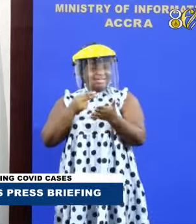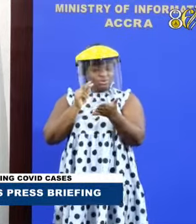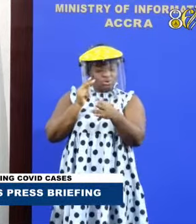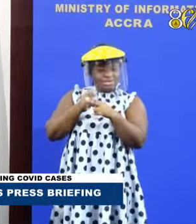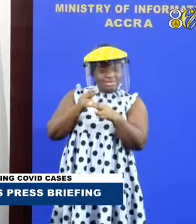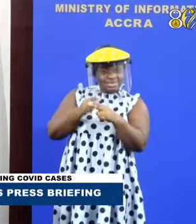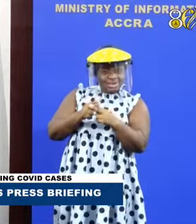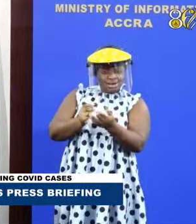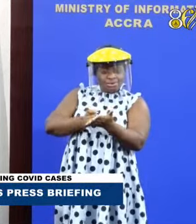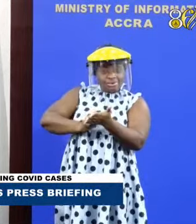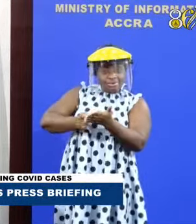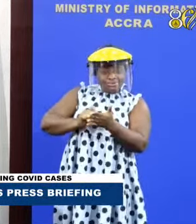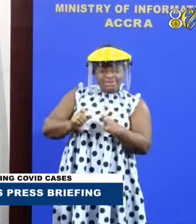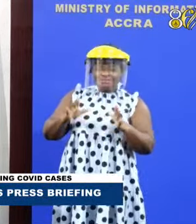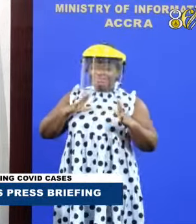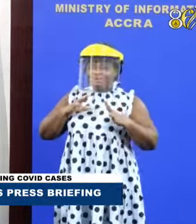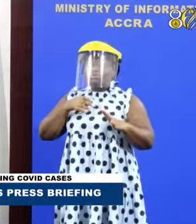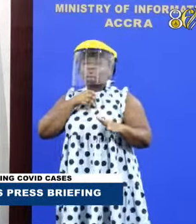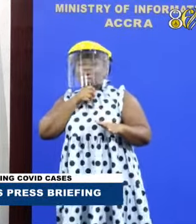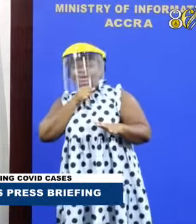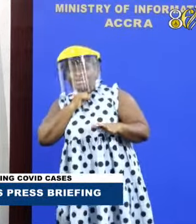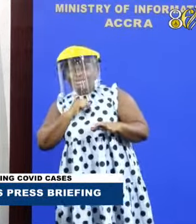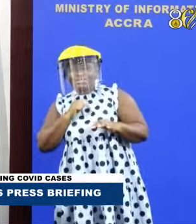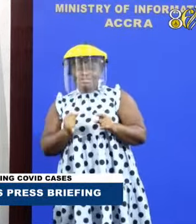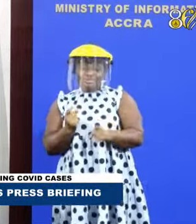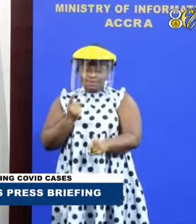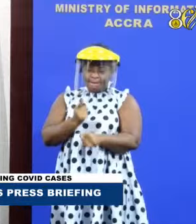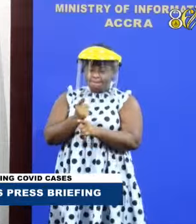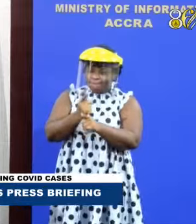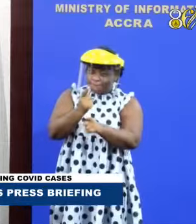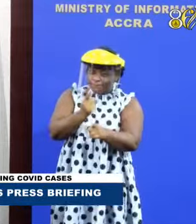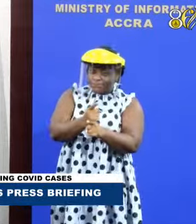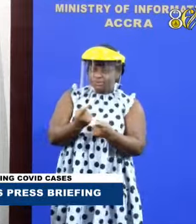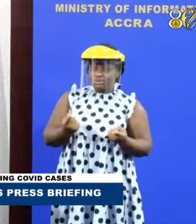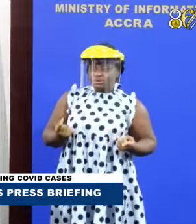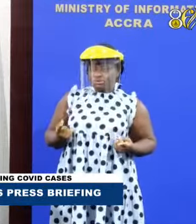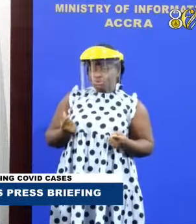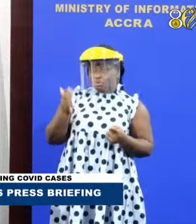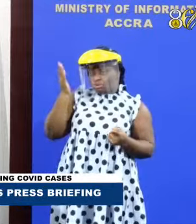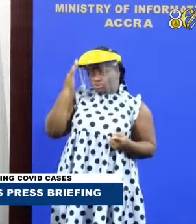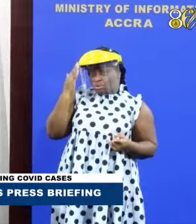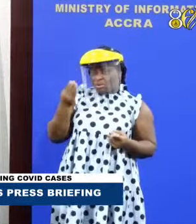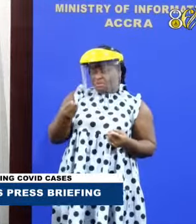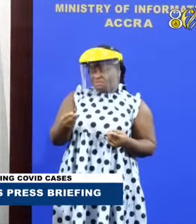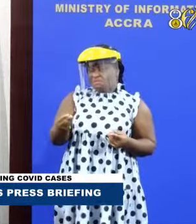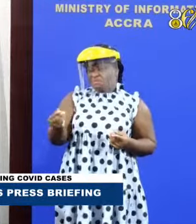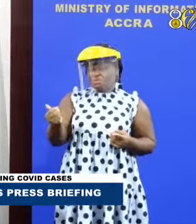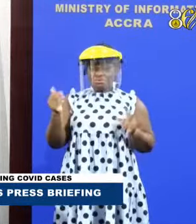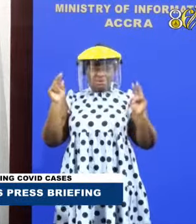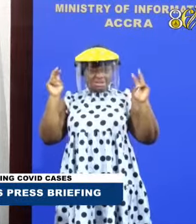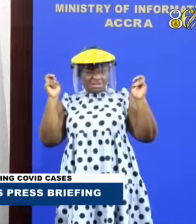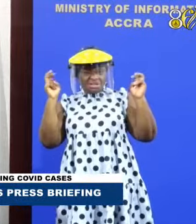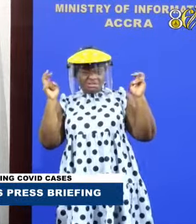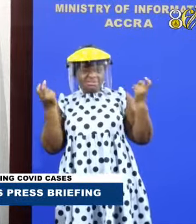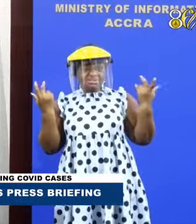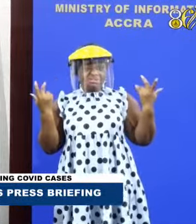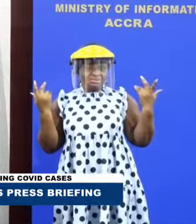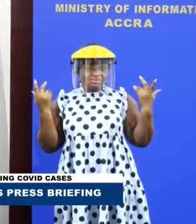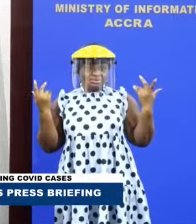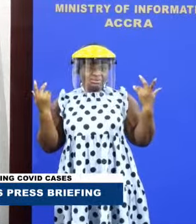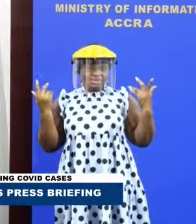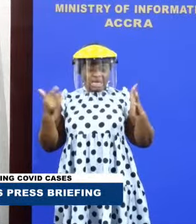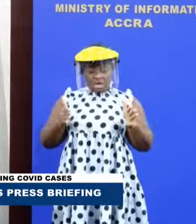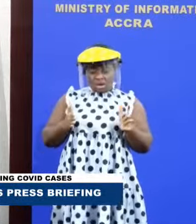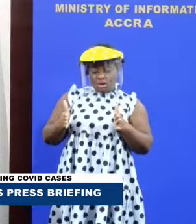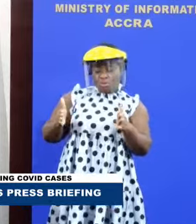who are traveling. The ages are appropriate. We realized that a few issues in terms of the